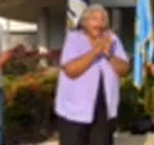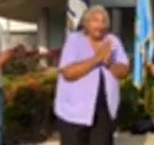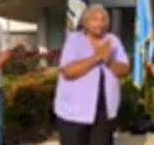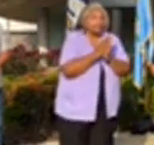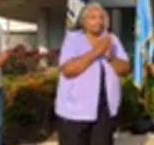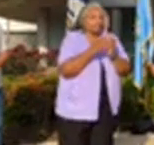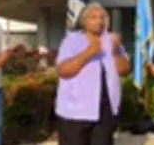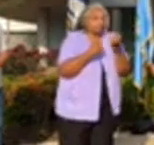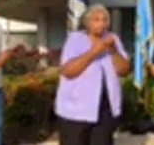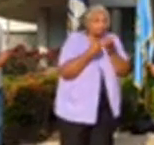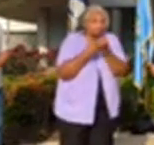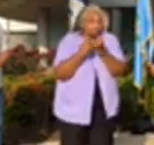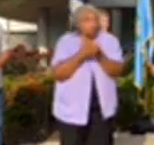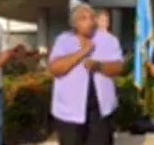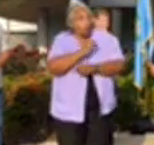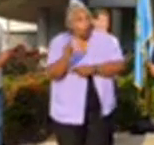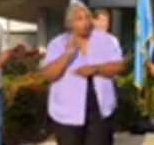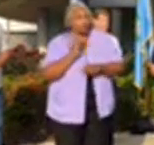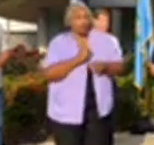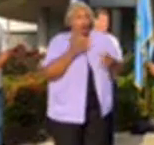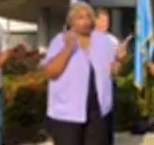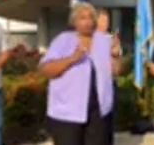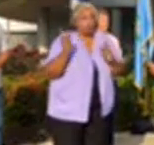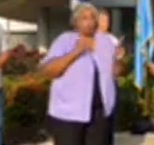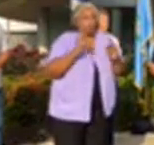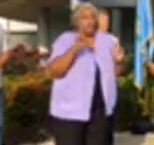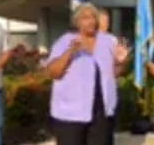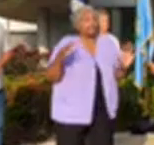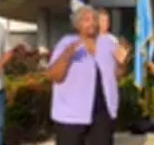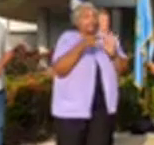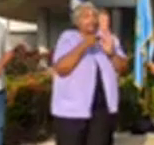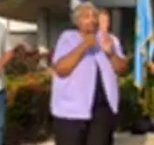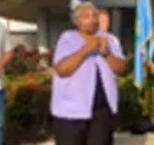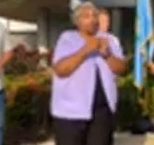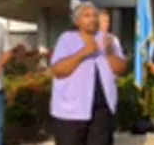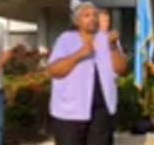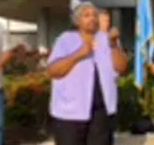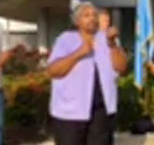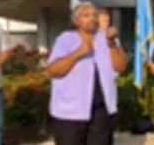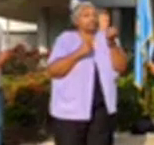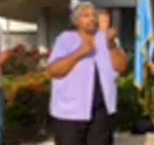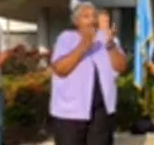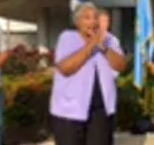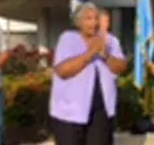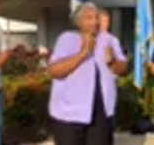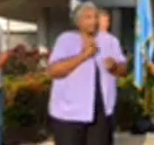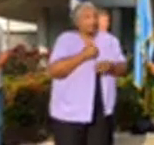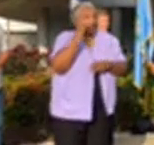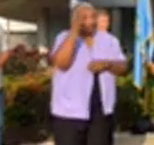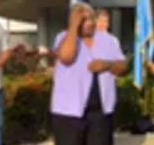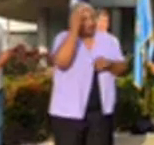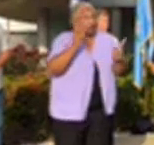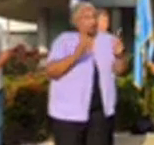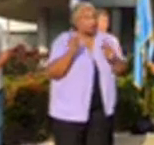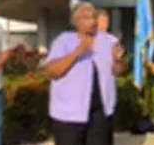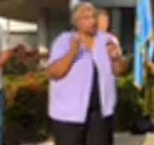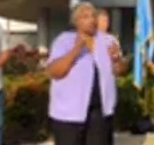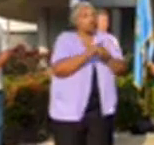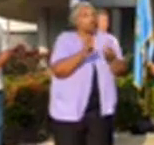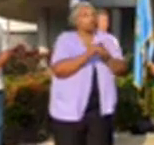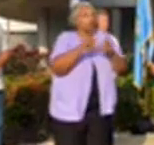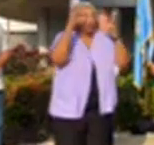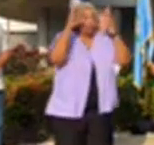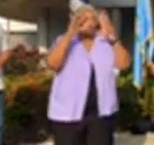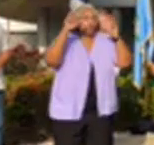on behalf of all of our residents as it relates to advocating to our federal delegation and, of course, the President